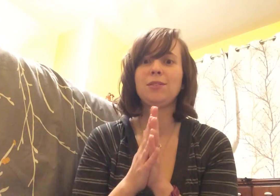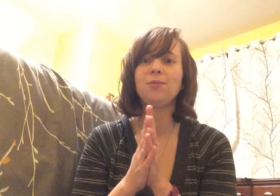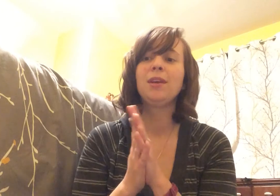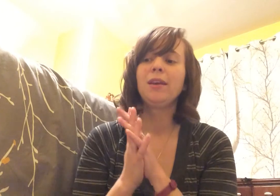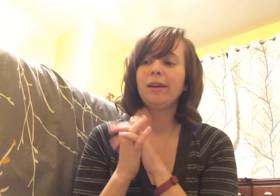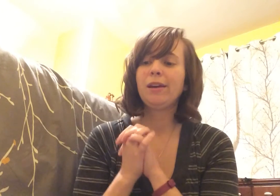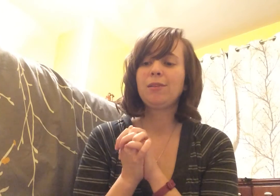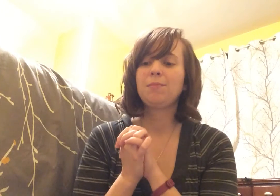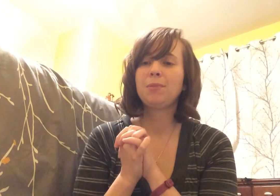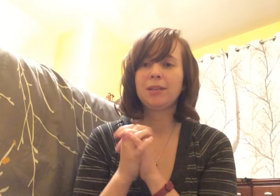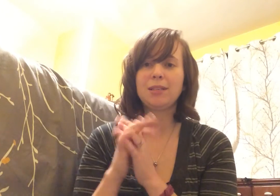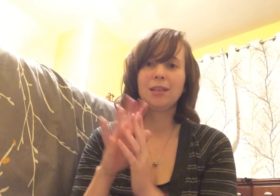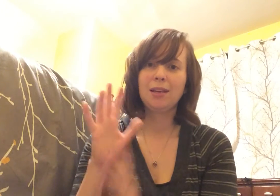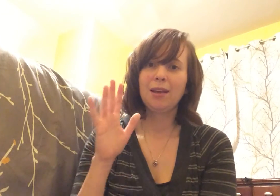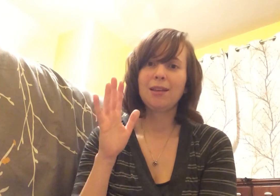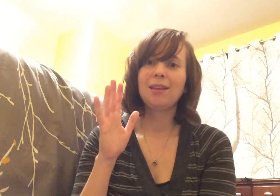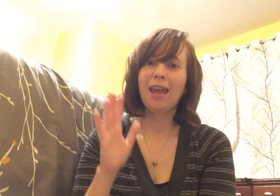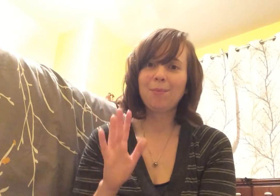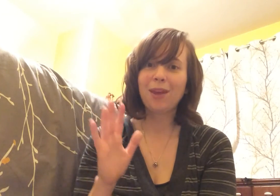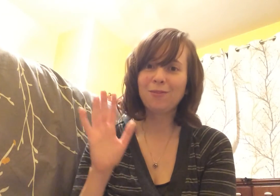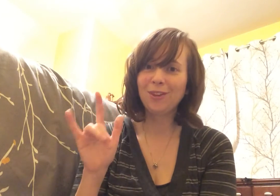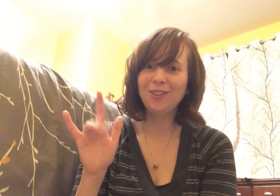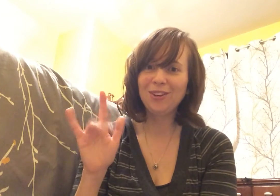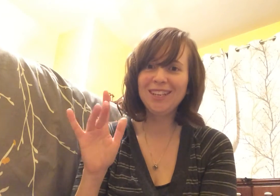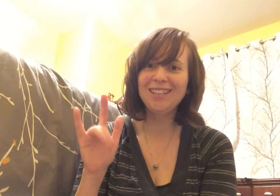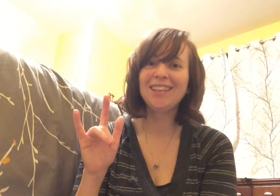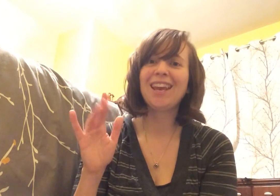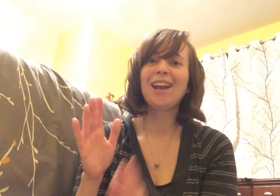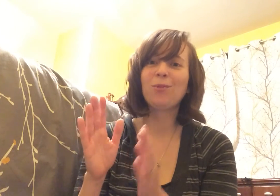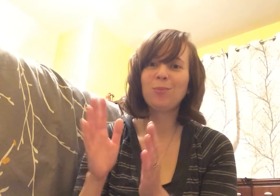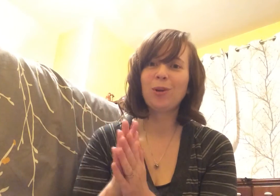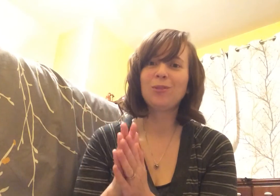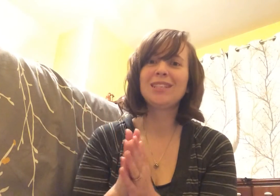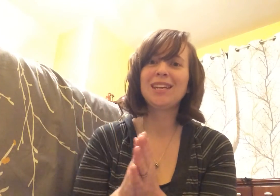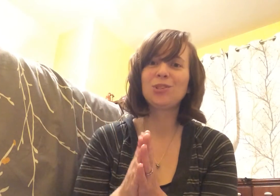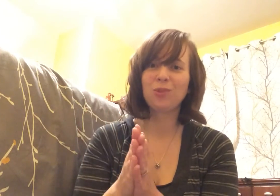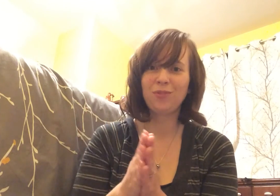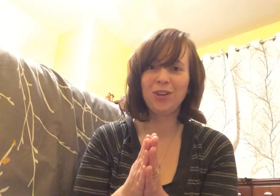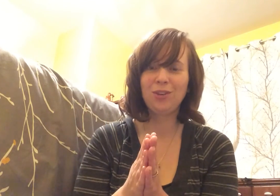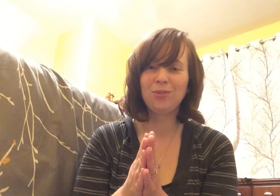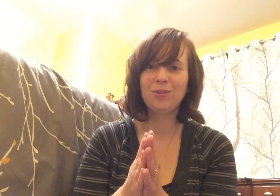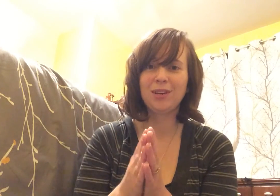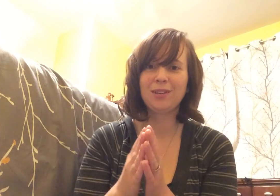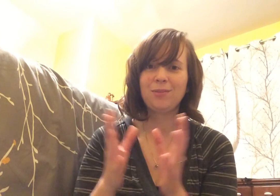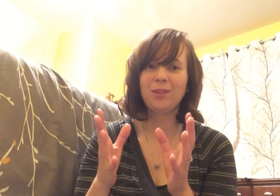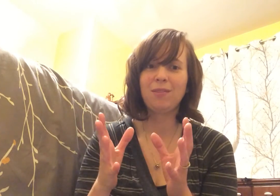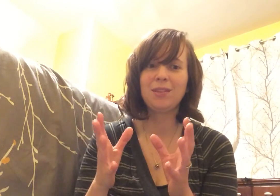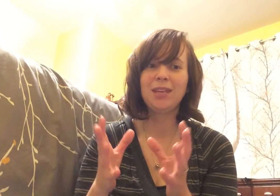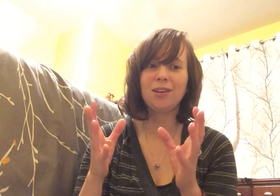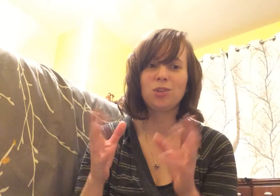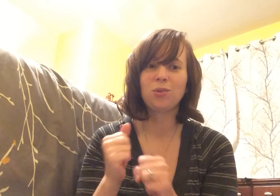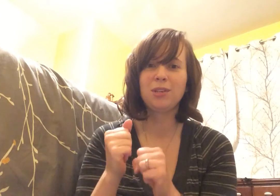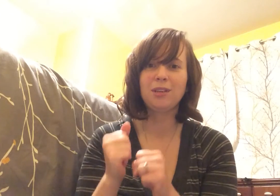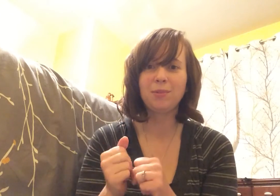soon. But have fun learning, and I will post a short video with everything kind of shortened up with